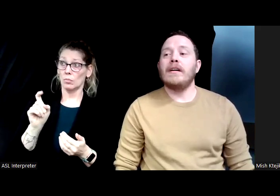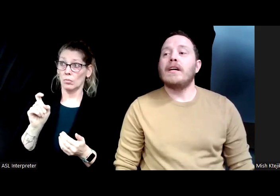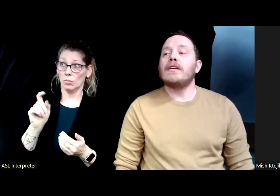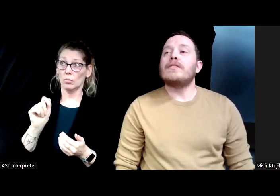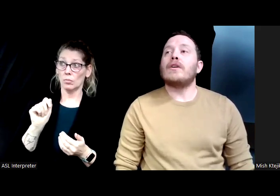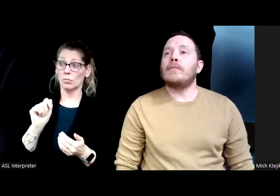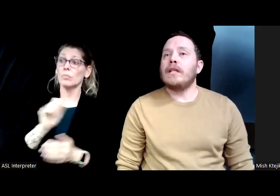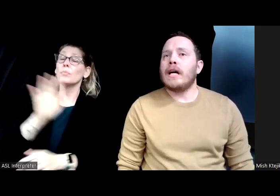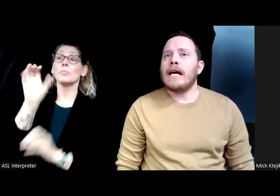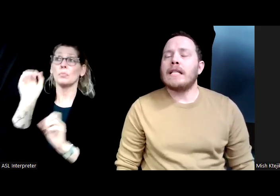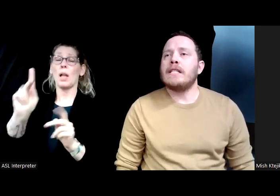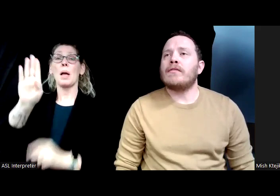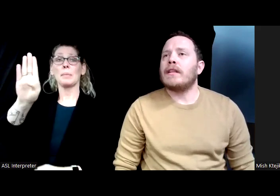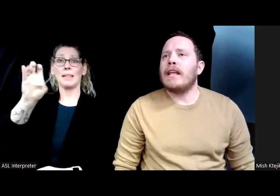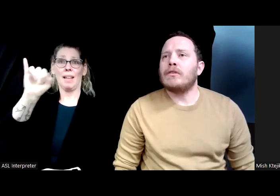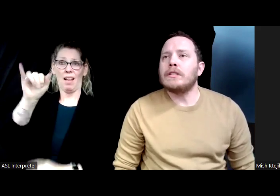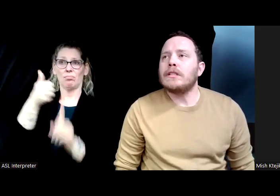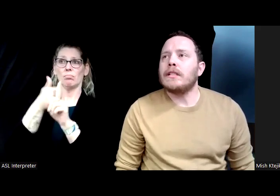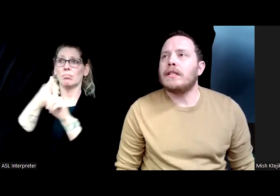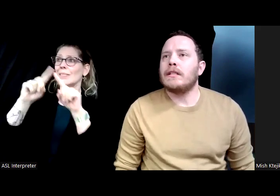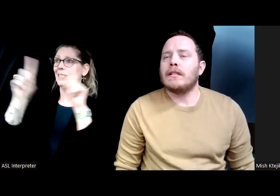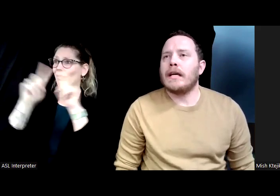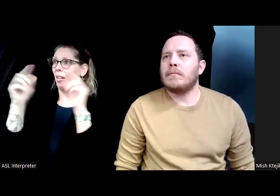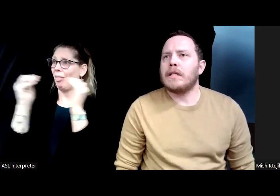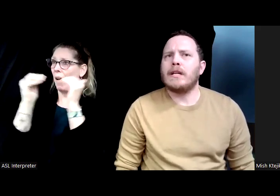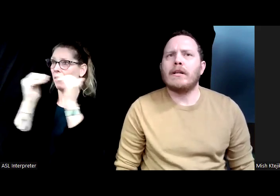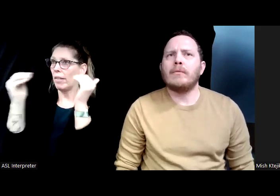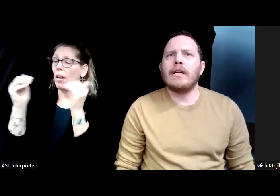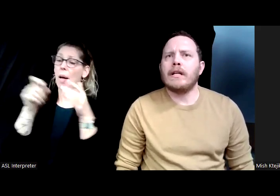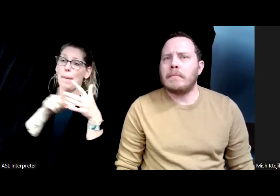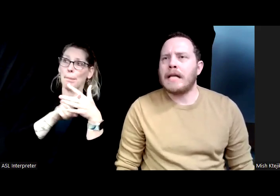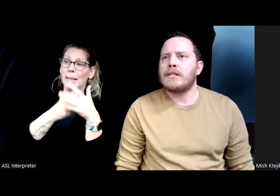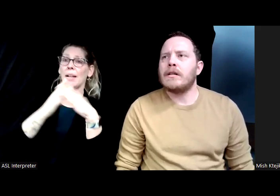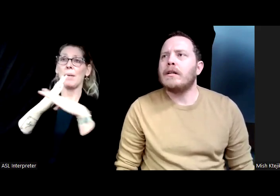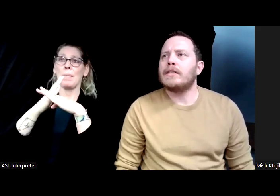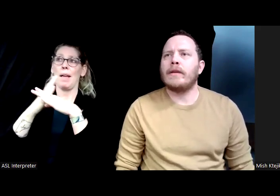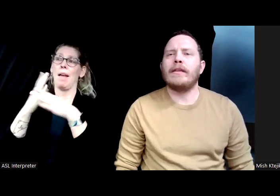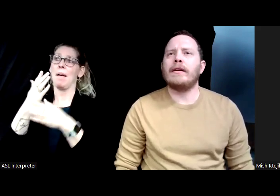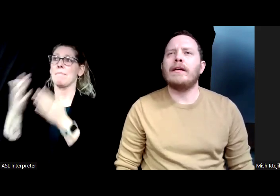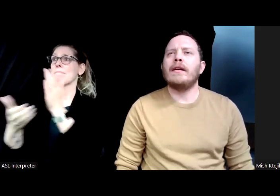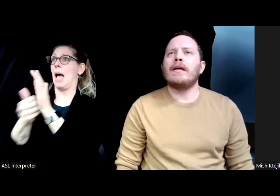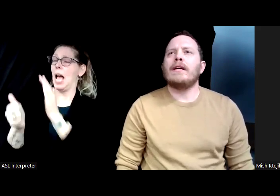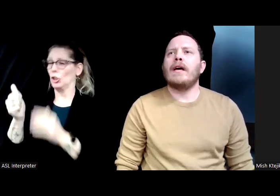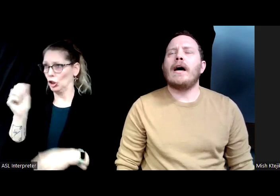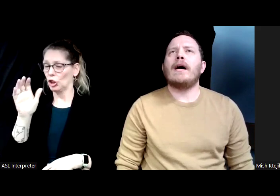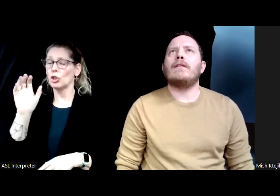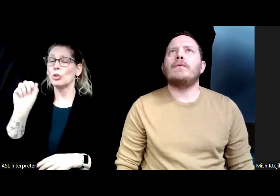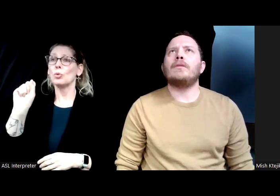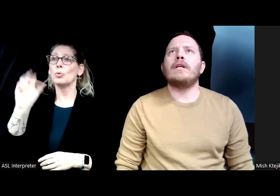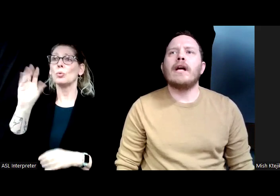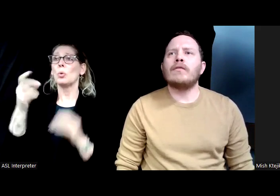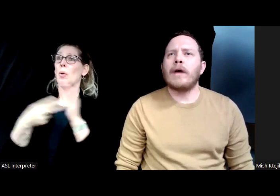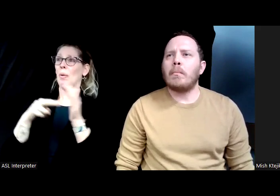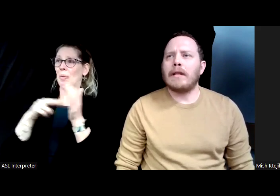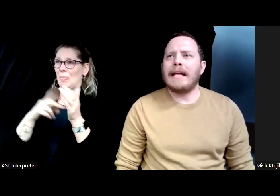Okay. So the BEI has different levels, like beginner, intermediate, and master. So I think we